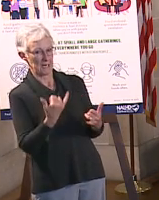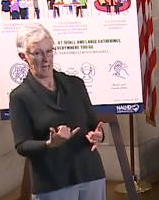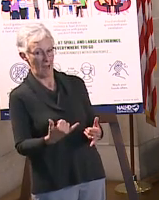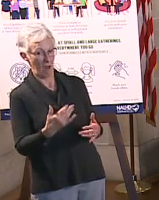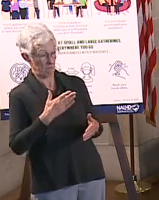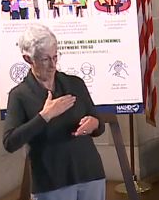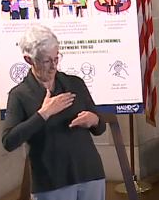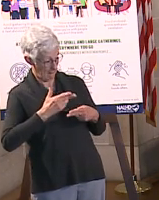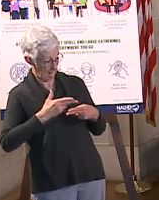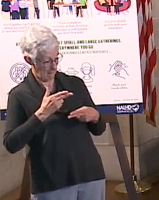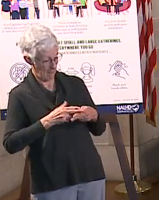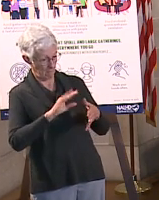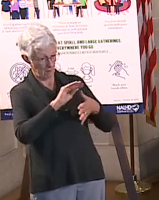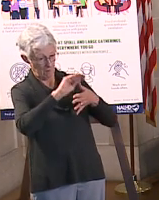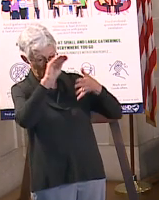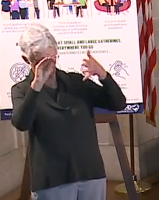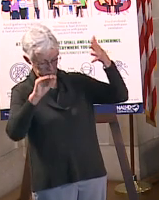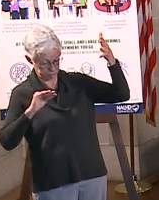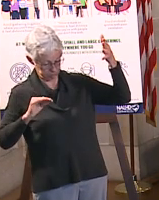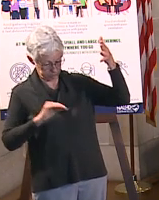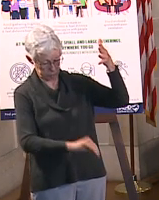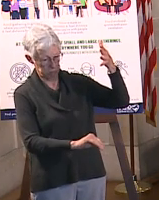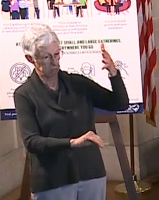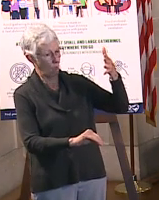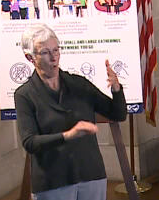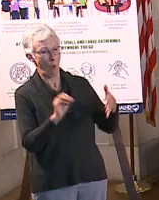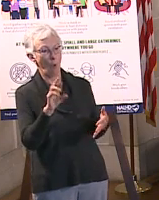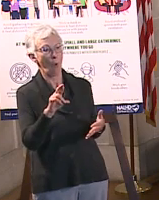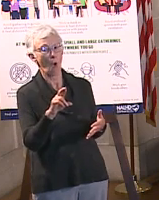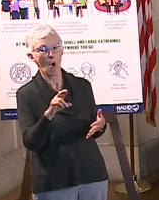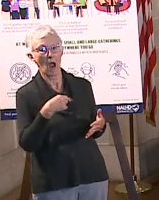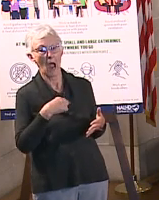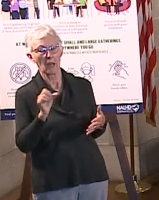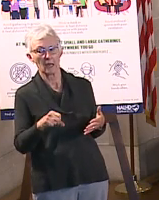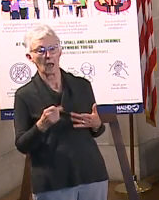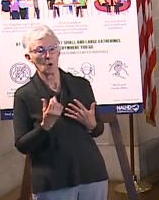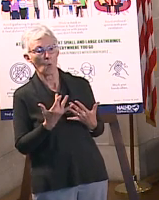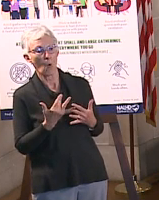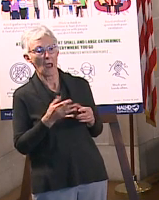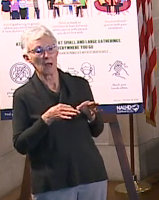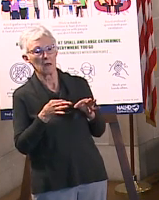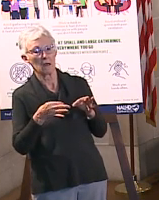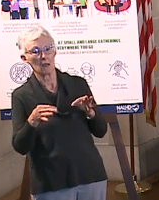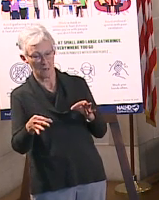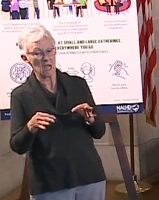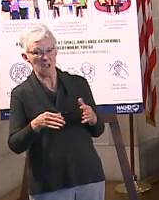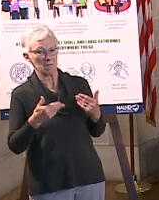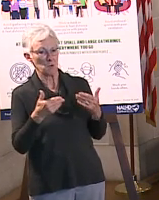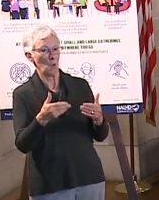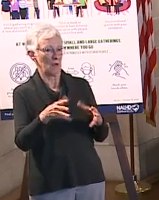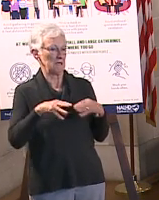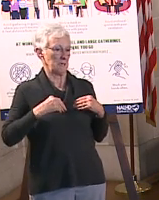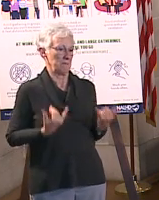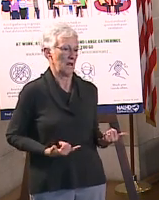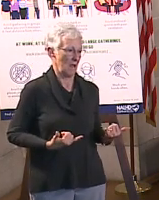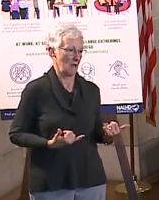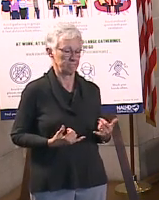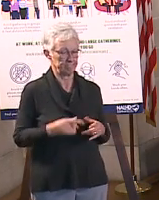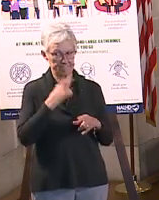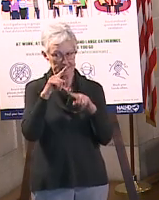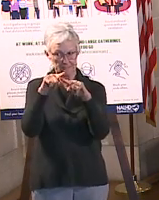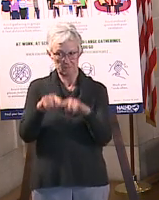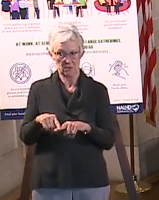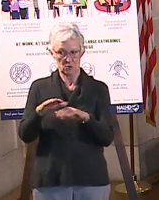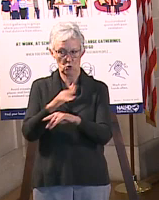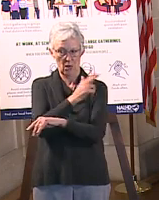later? Really, it's going to be subject to the availability and that hospital's policies. So there may be the opportunity, if you